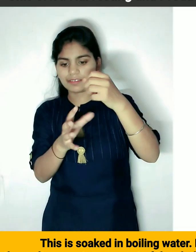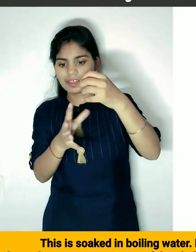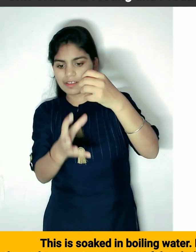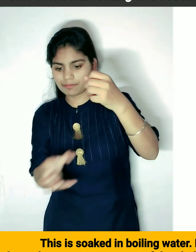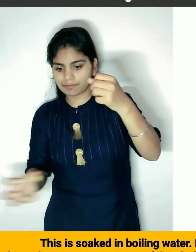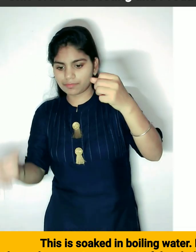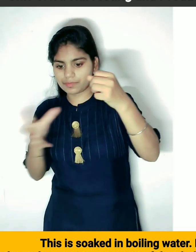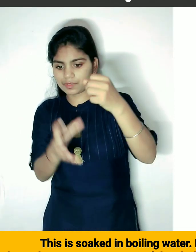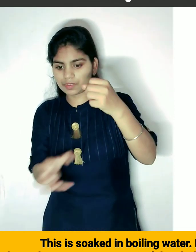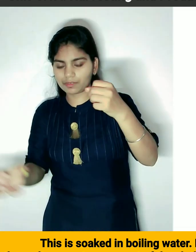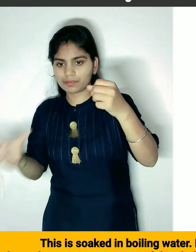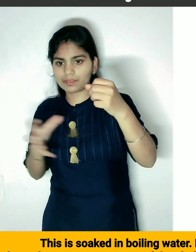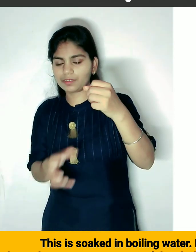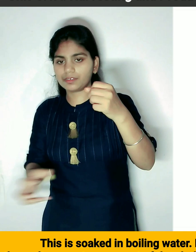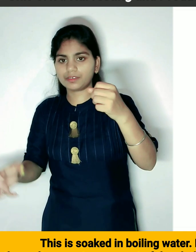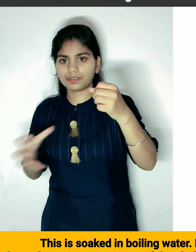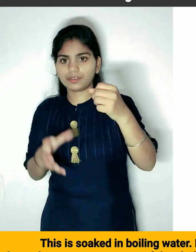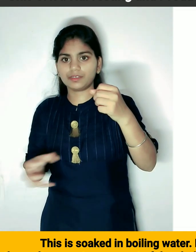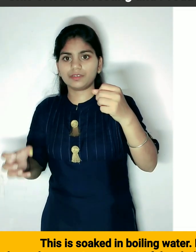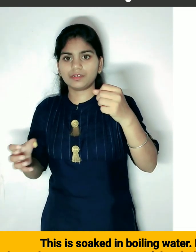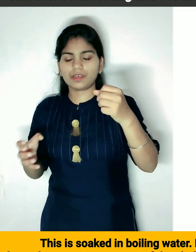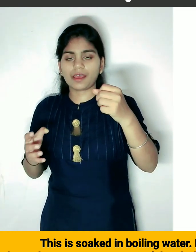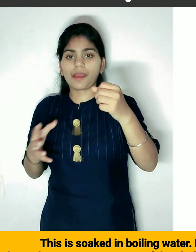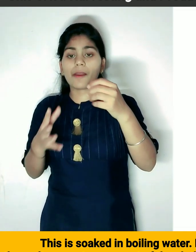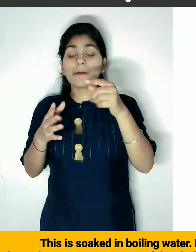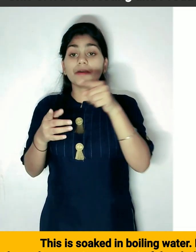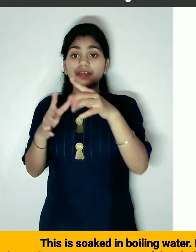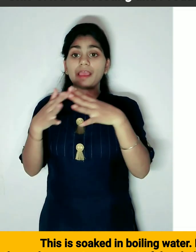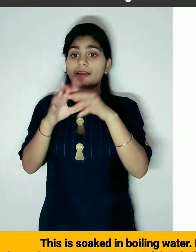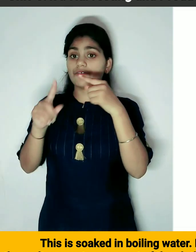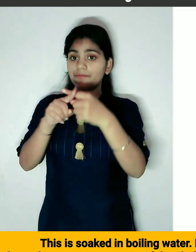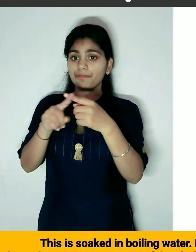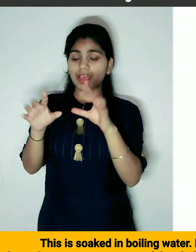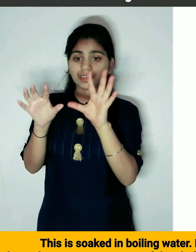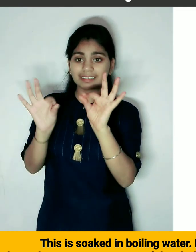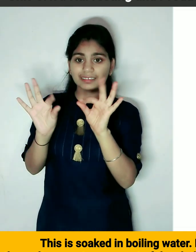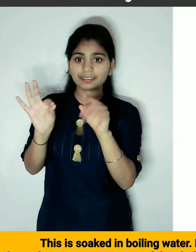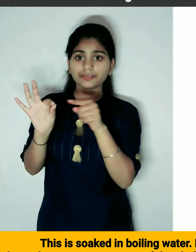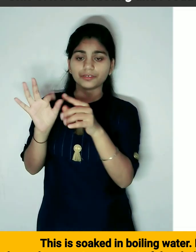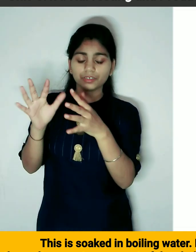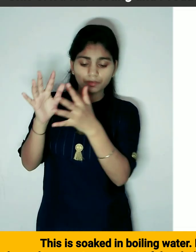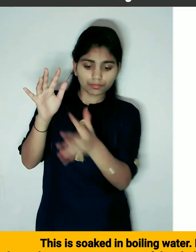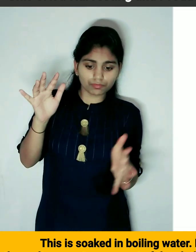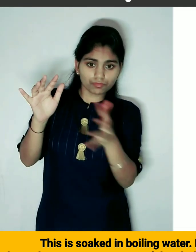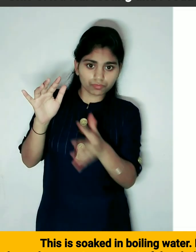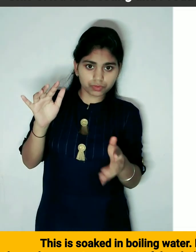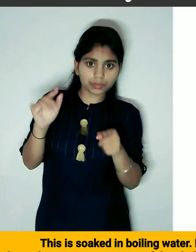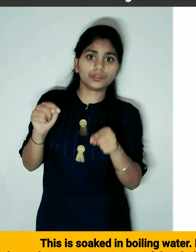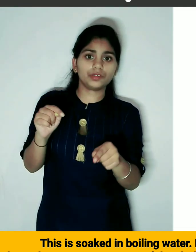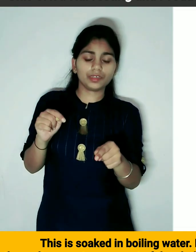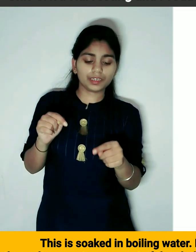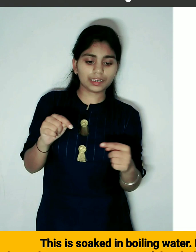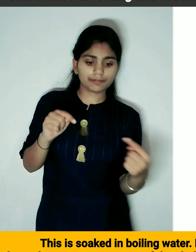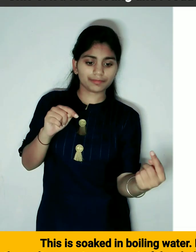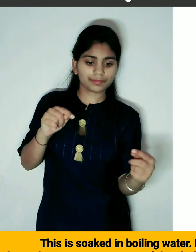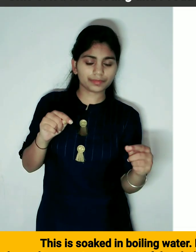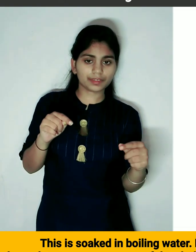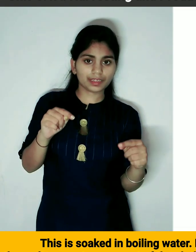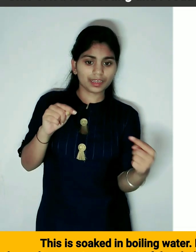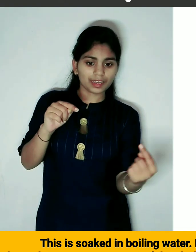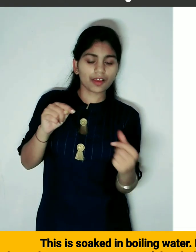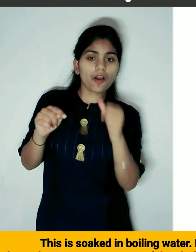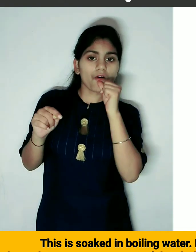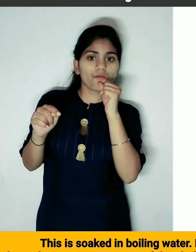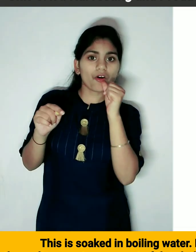the molten wax to come out of the cloth. This molten wax then can be